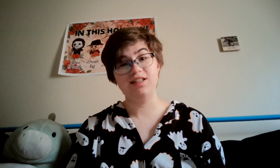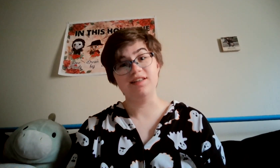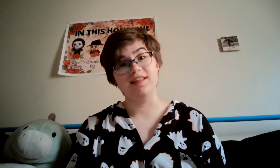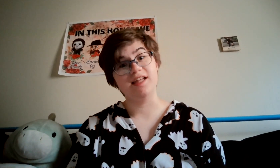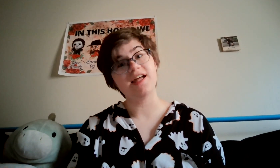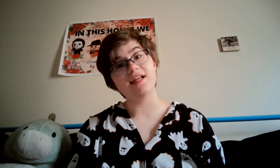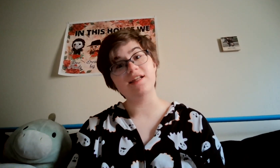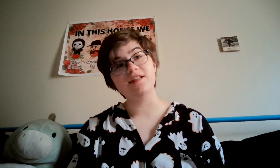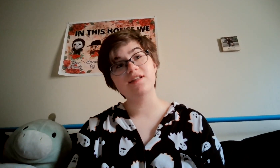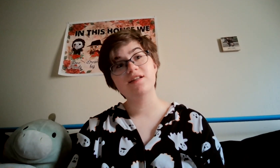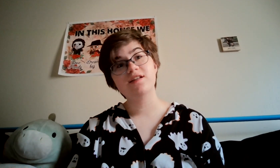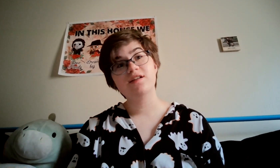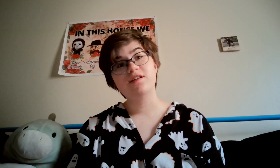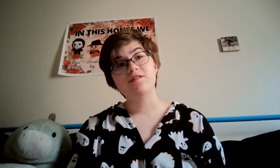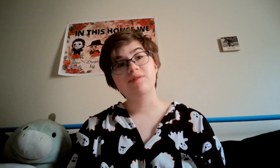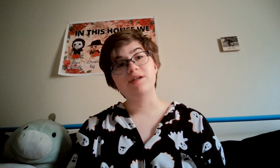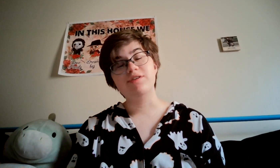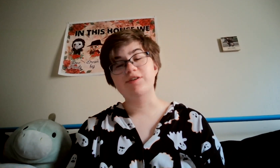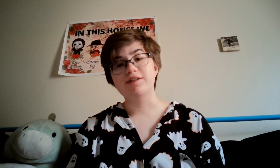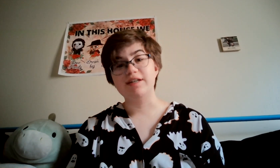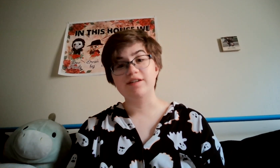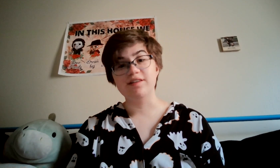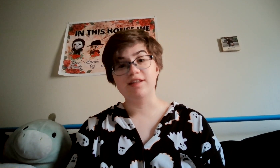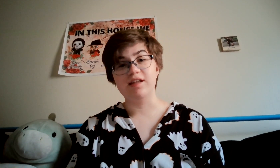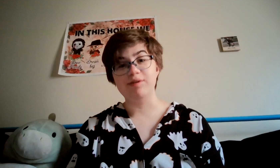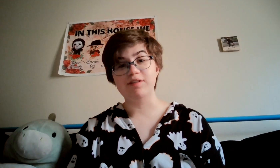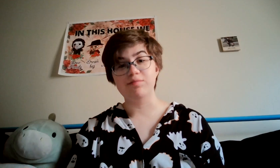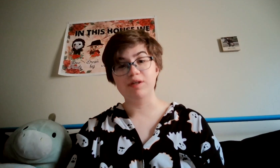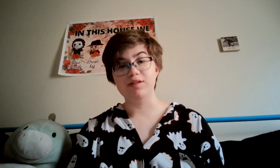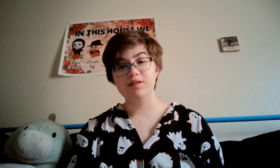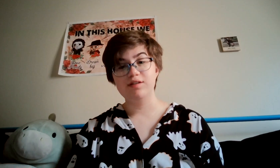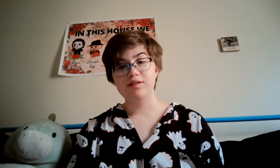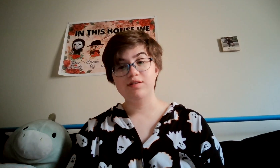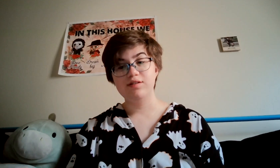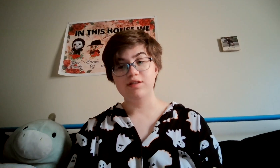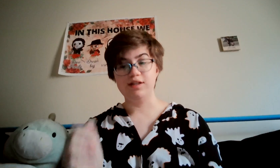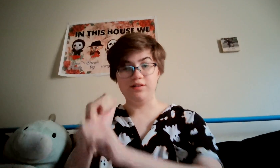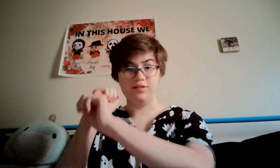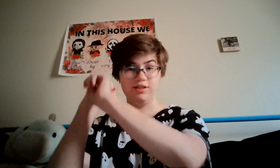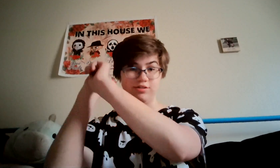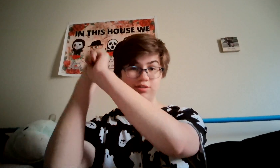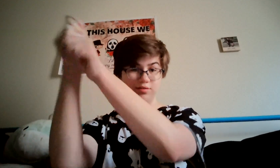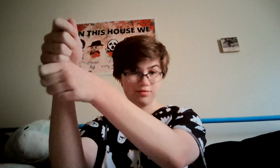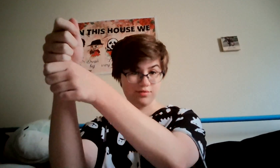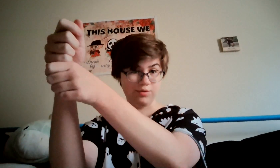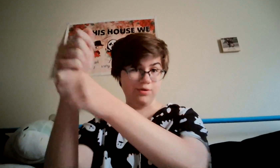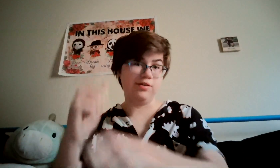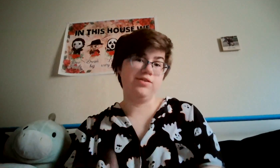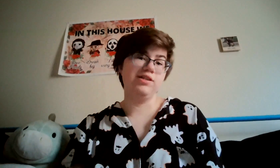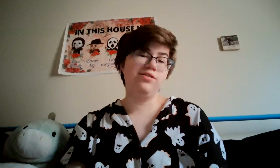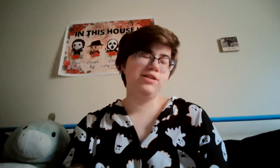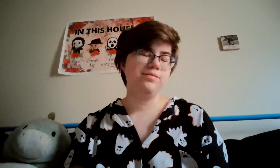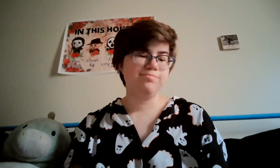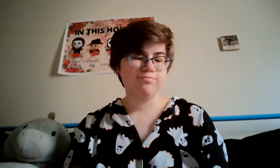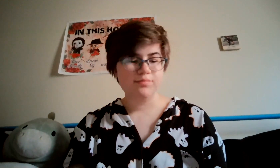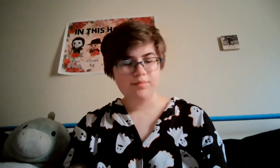like that. But I don't know how accurate the game is, but it kind of looks like you're just holding a fishing rod.